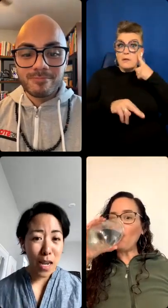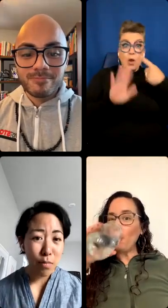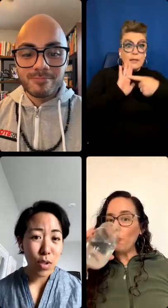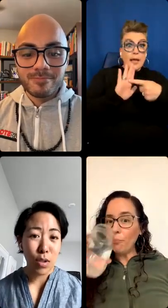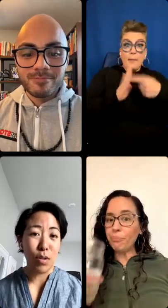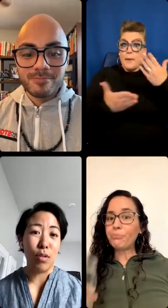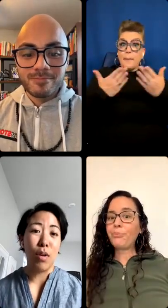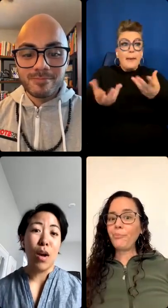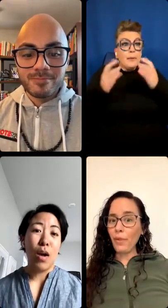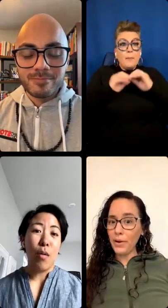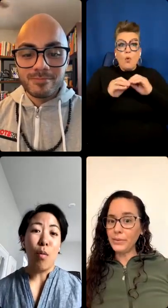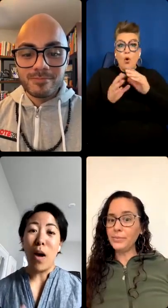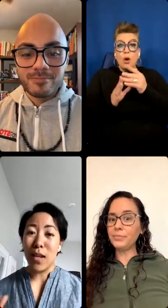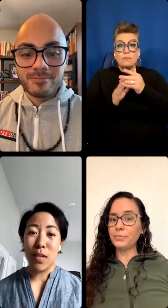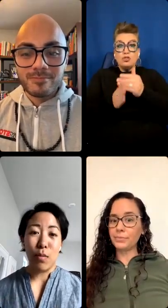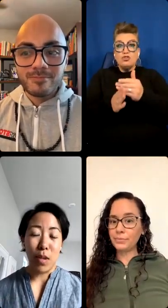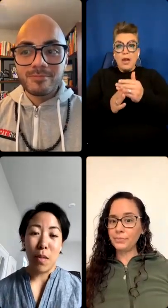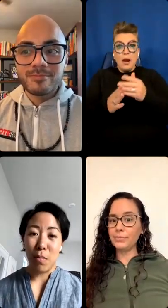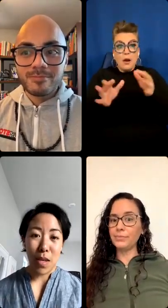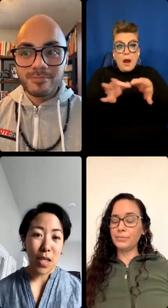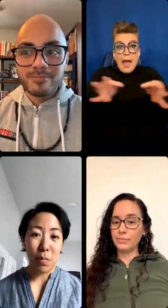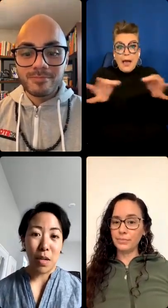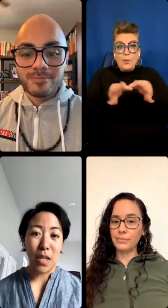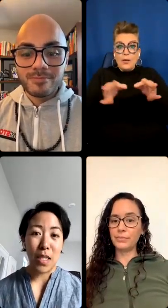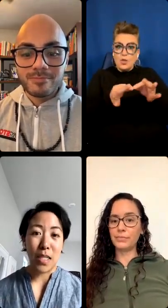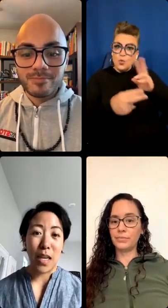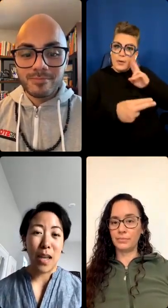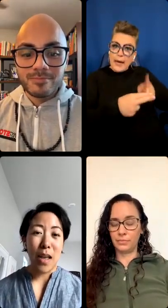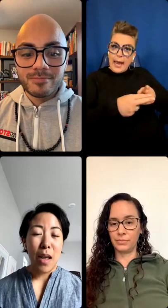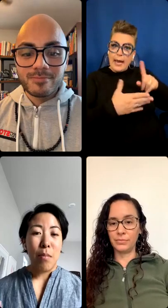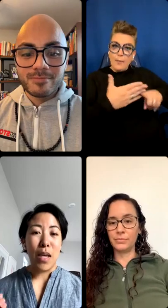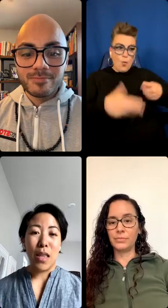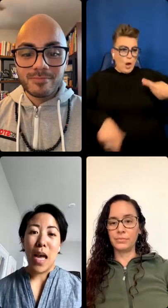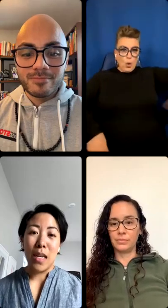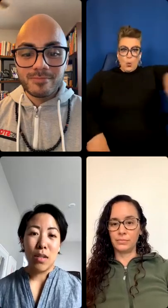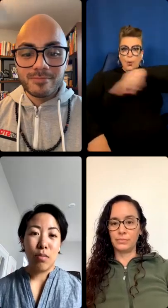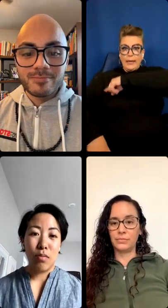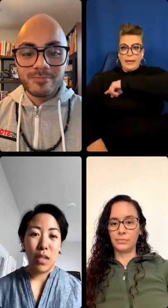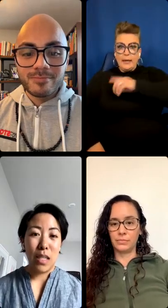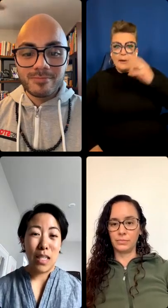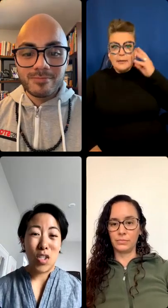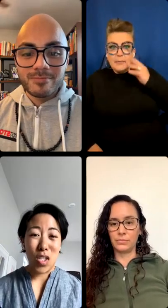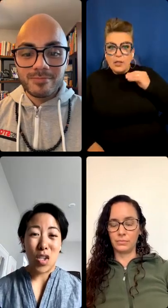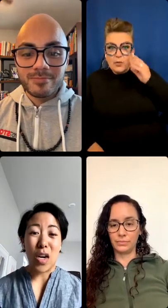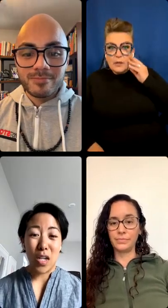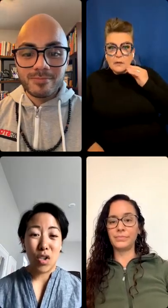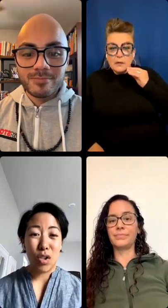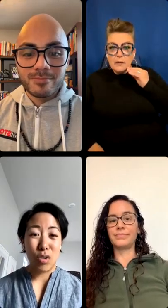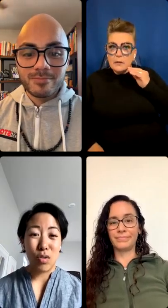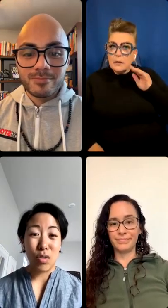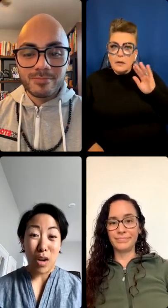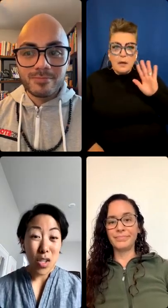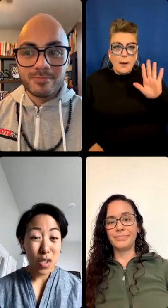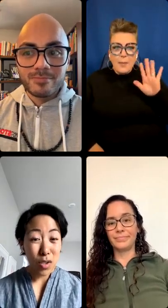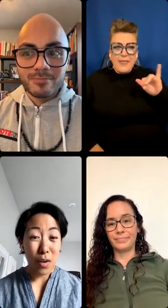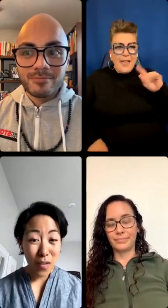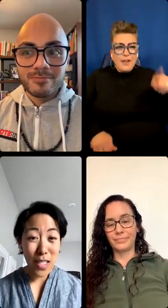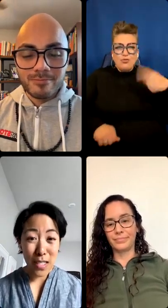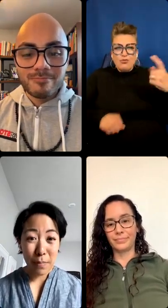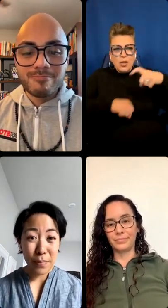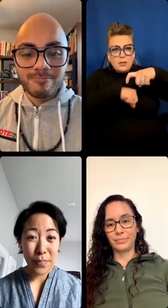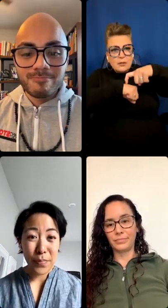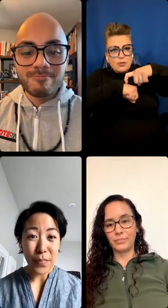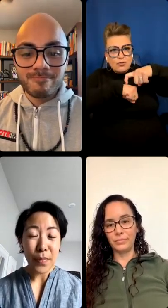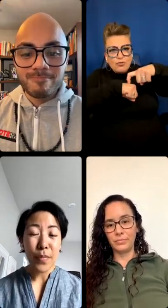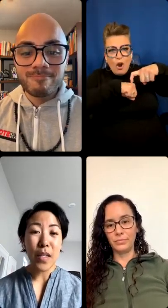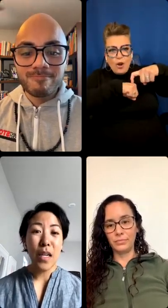put name to what we may be experiencing. But that is really just starting to scratch the